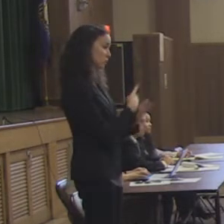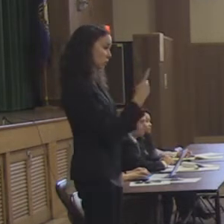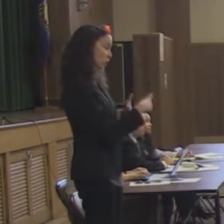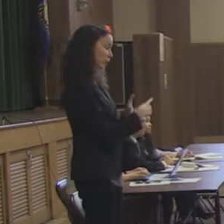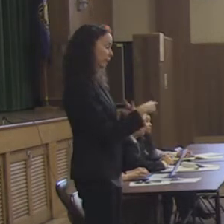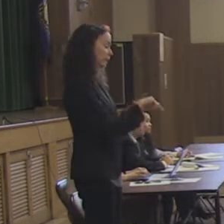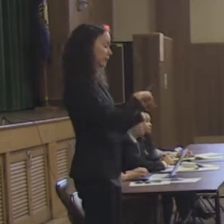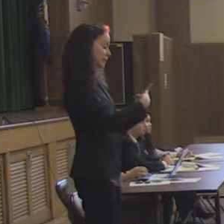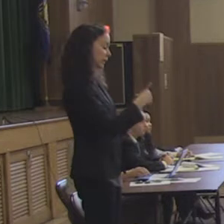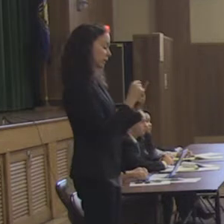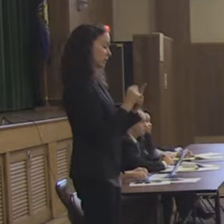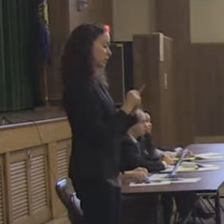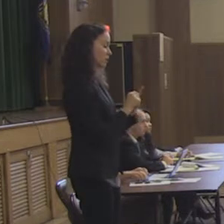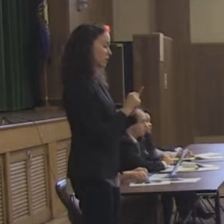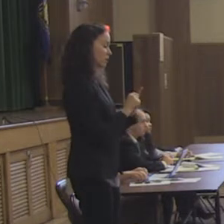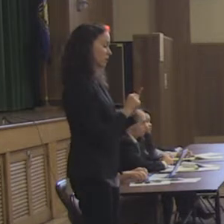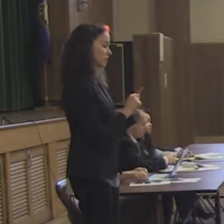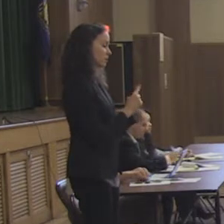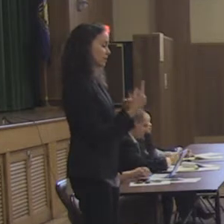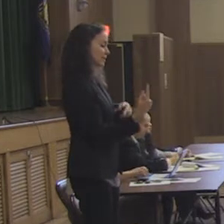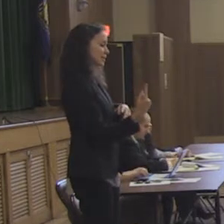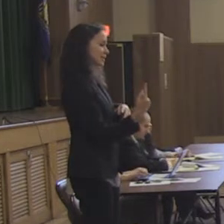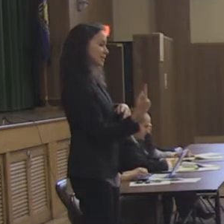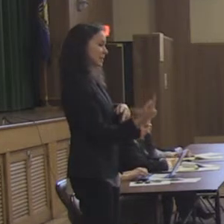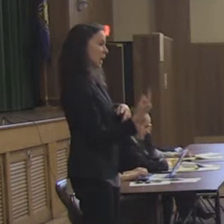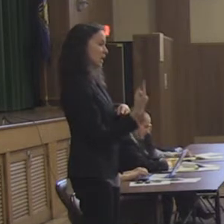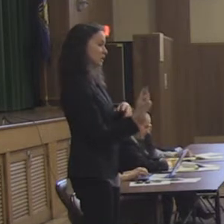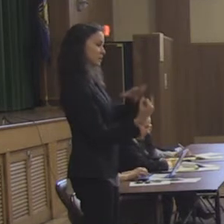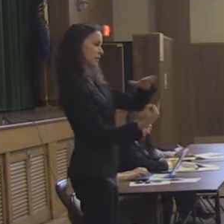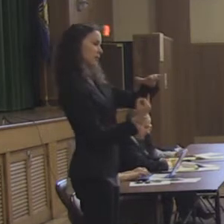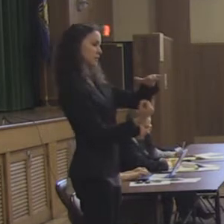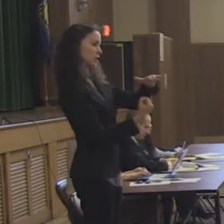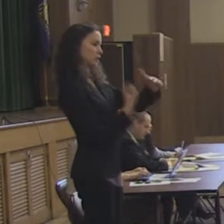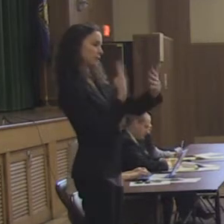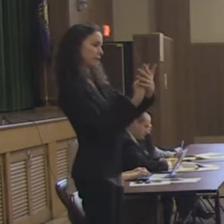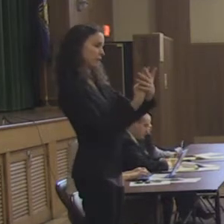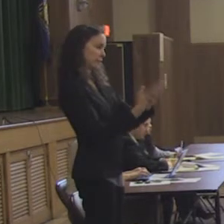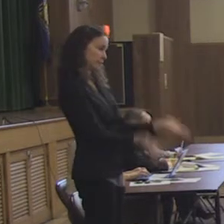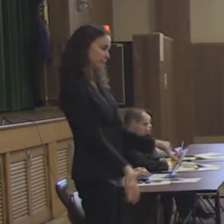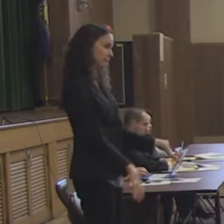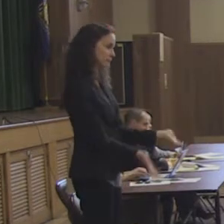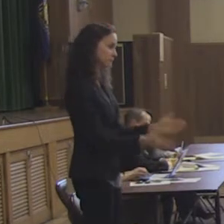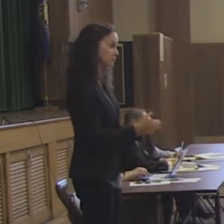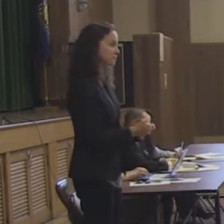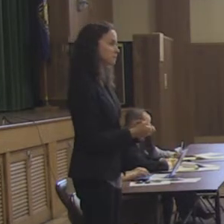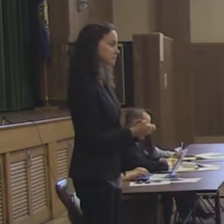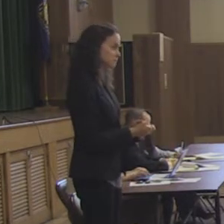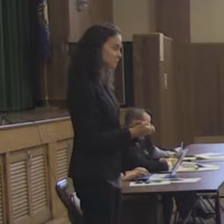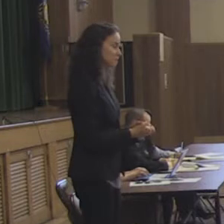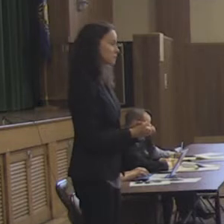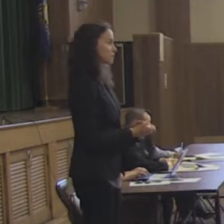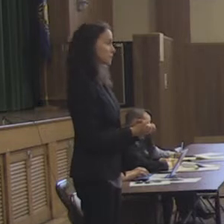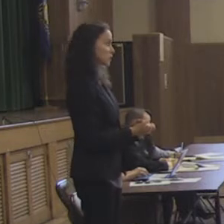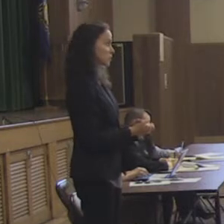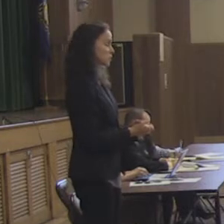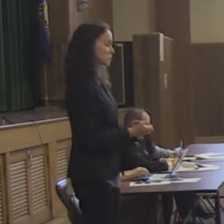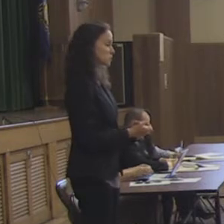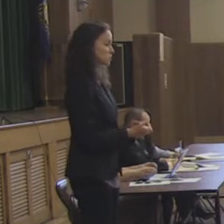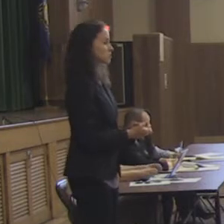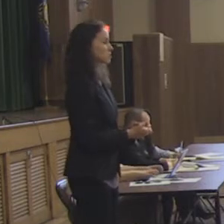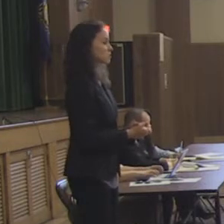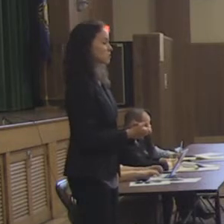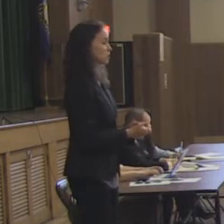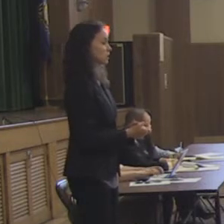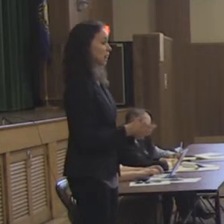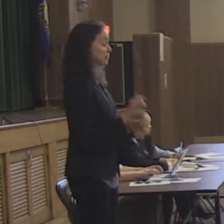area is solitary confinement. And this is an issue that we have focused on